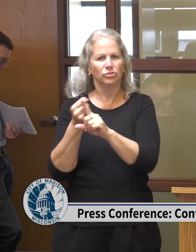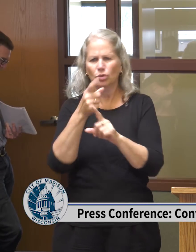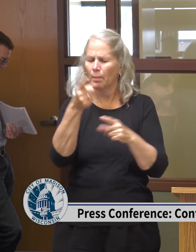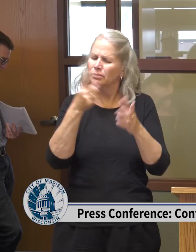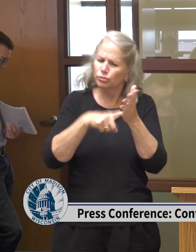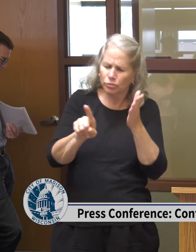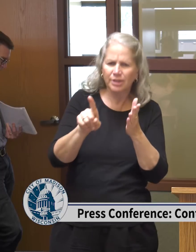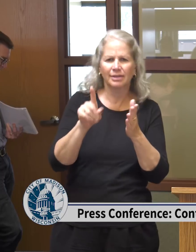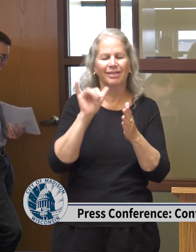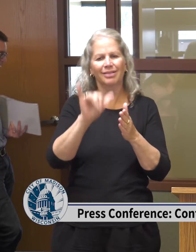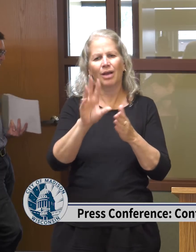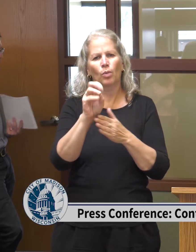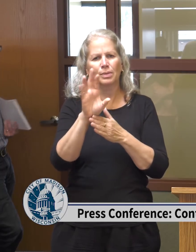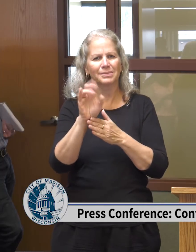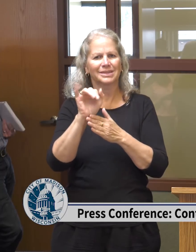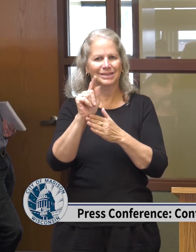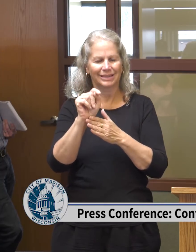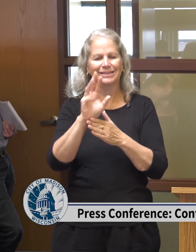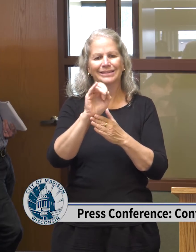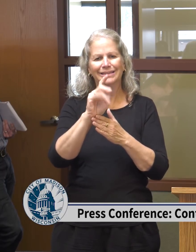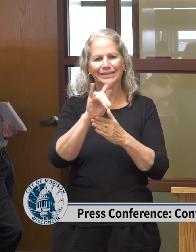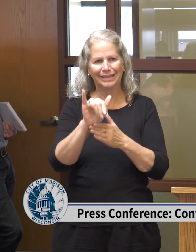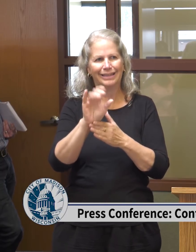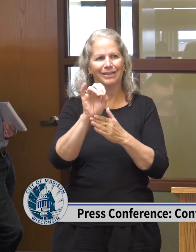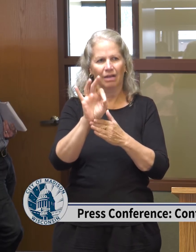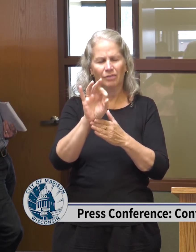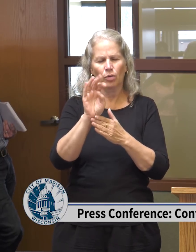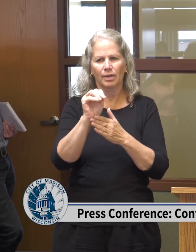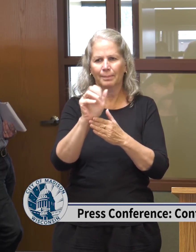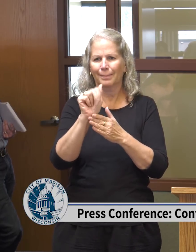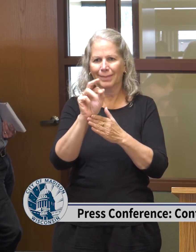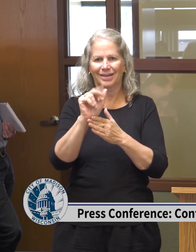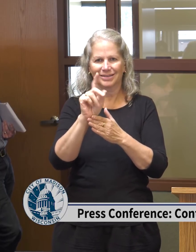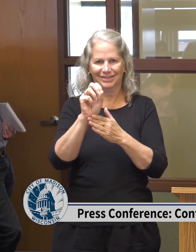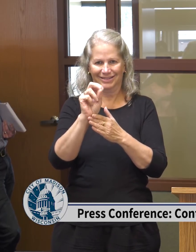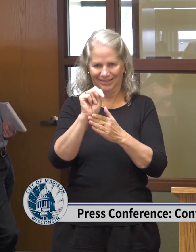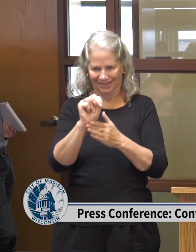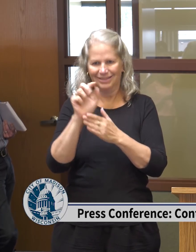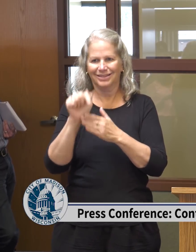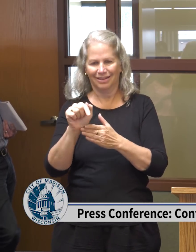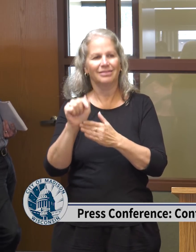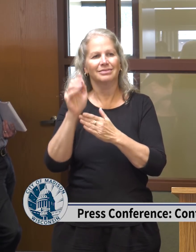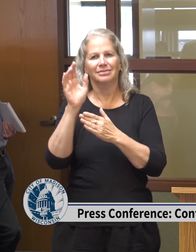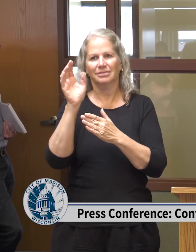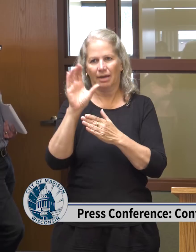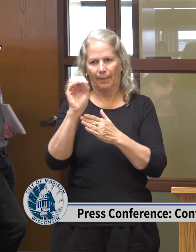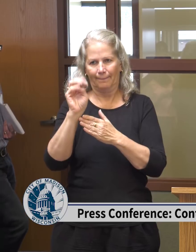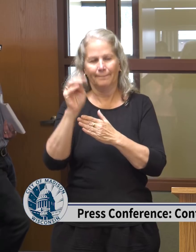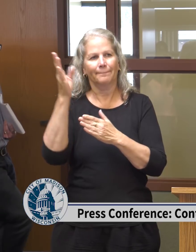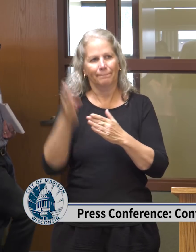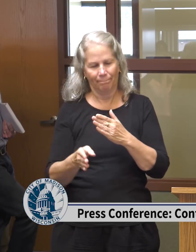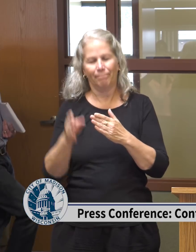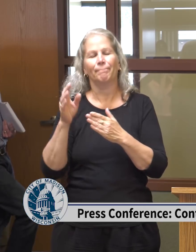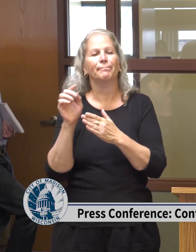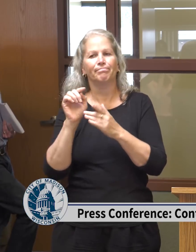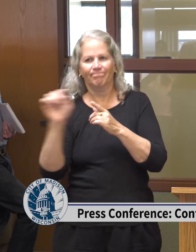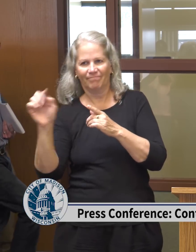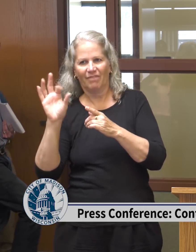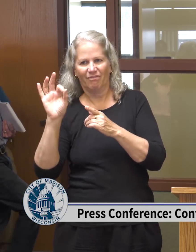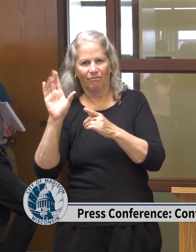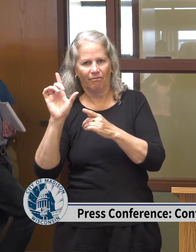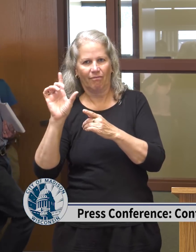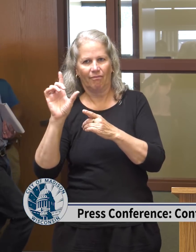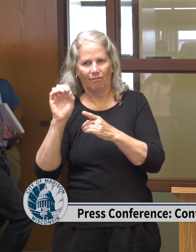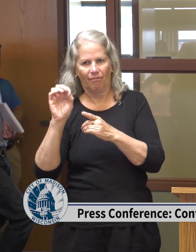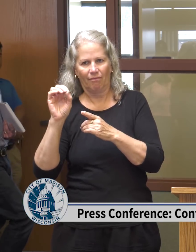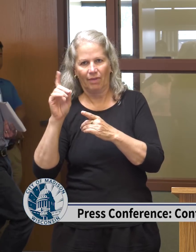the massive rain last Monday night and Tuesday morning. We had a rain event on Friday, which fortunately was